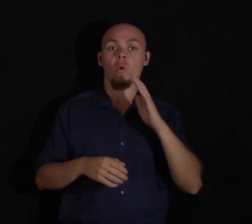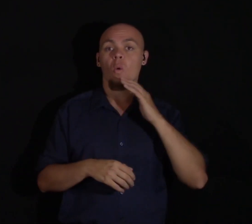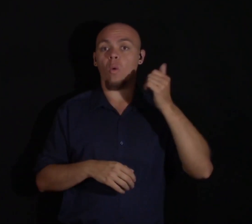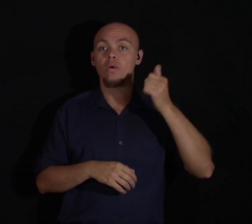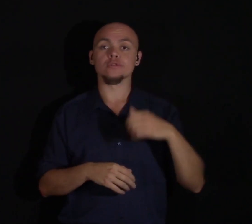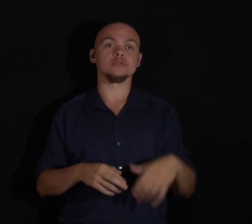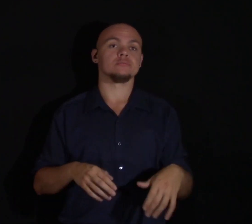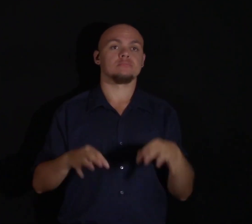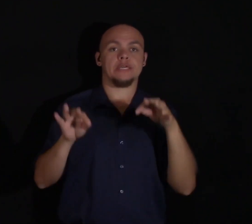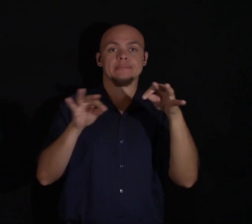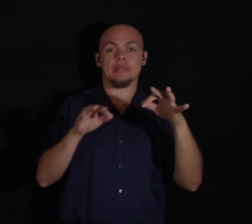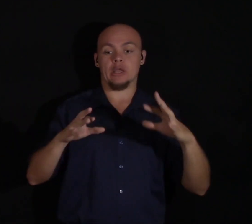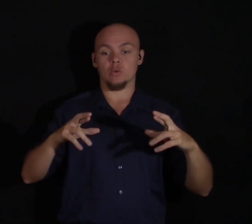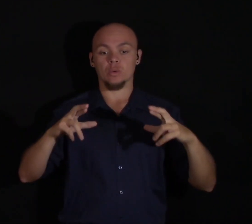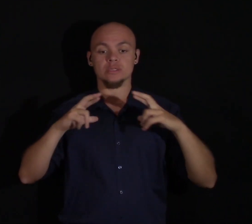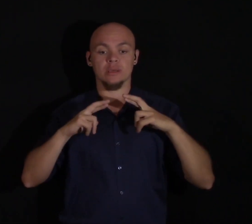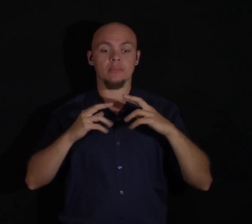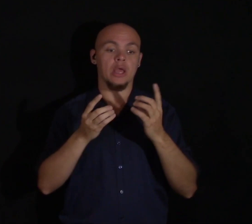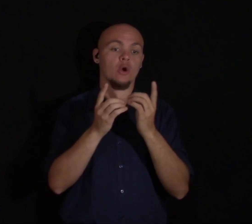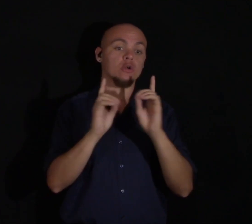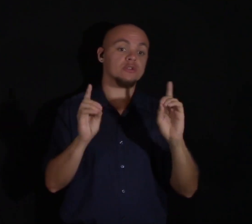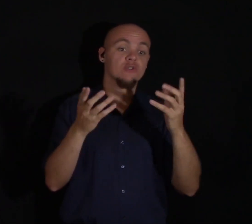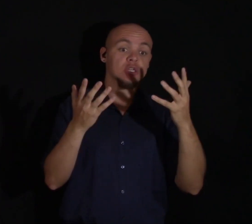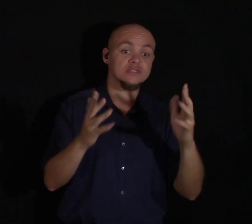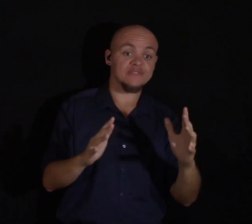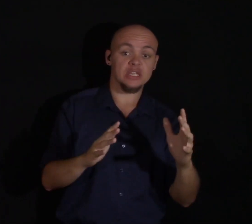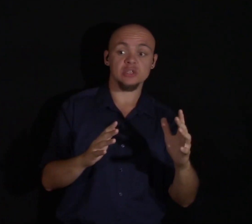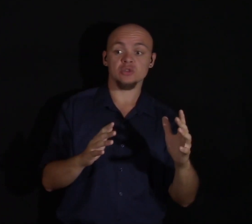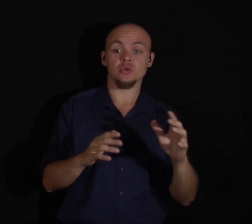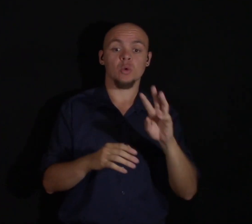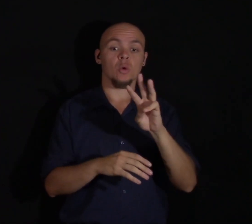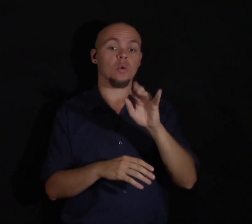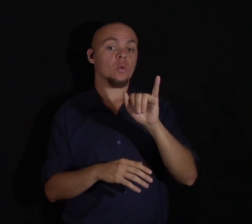start over after a divorce or widowhood.